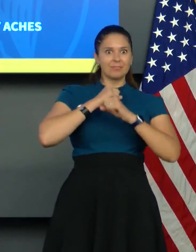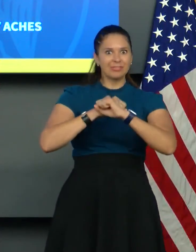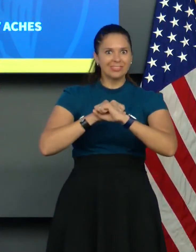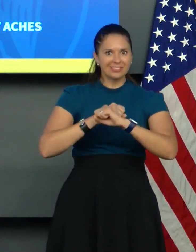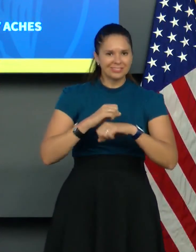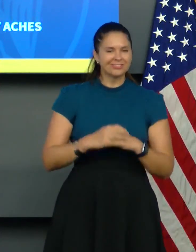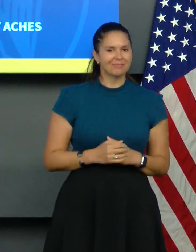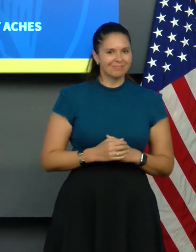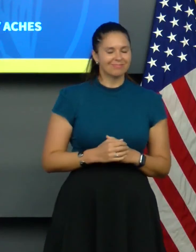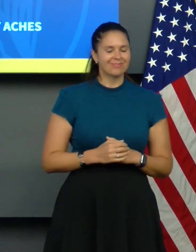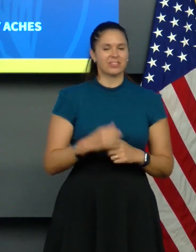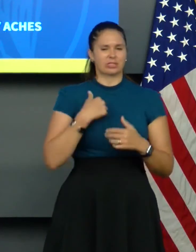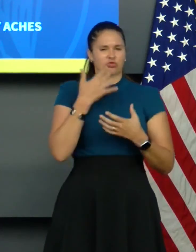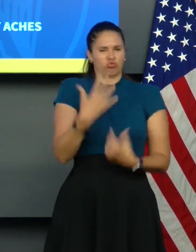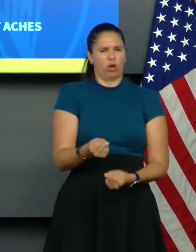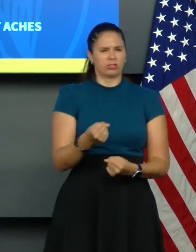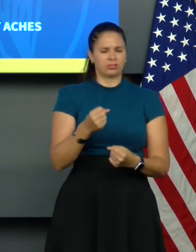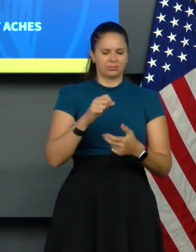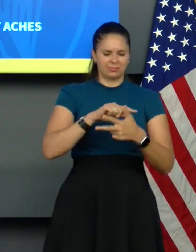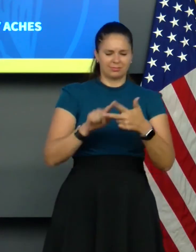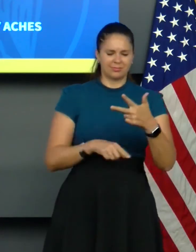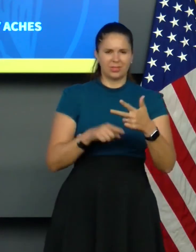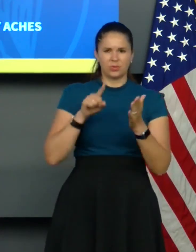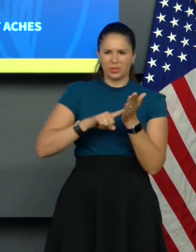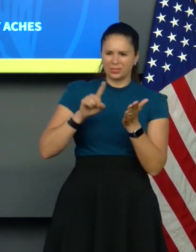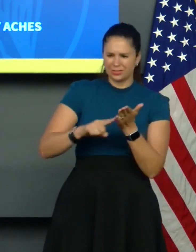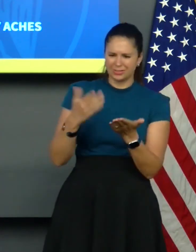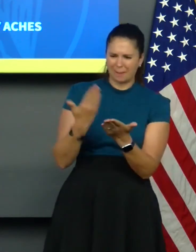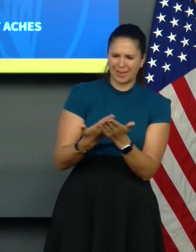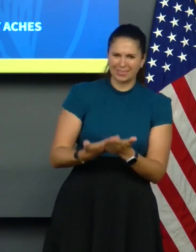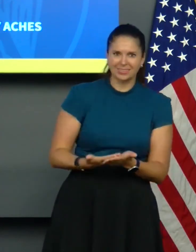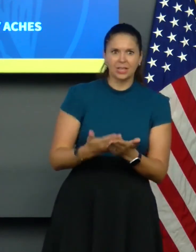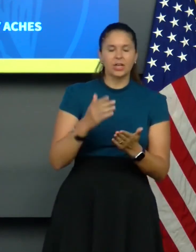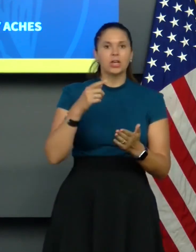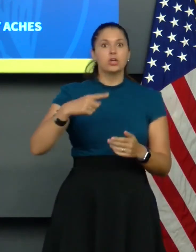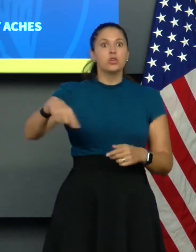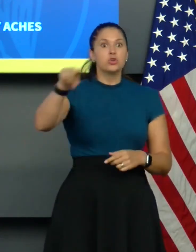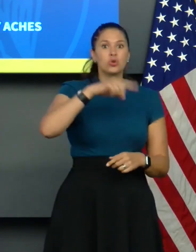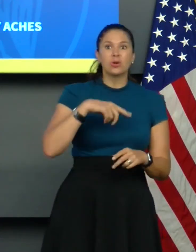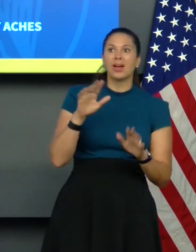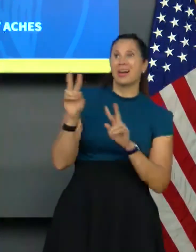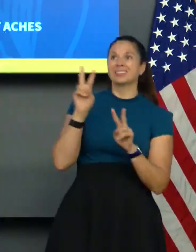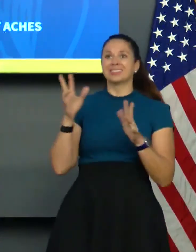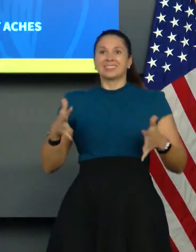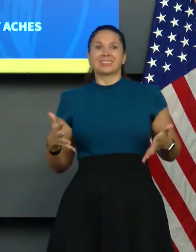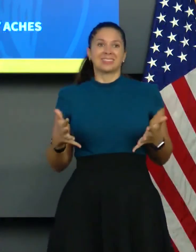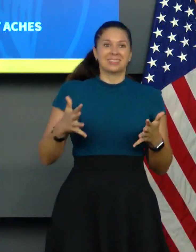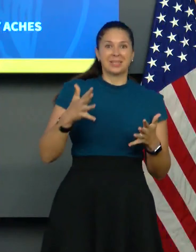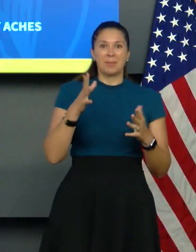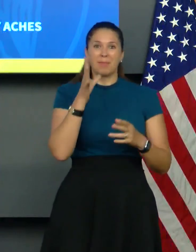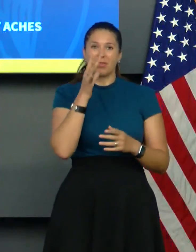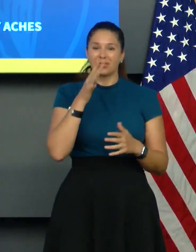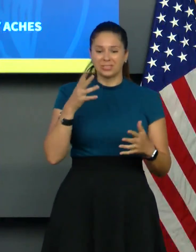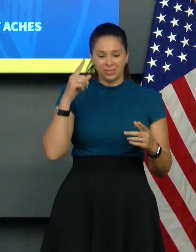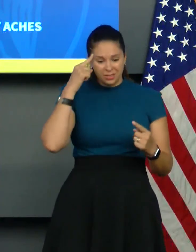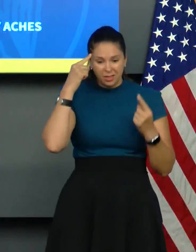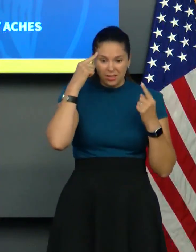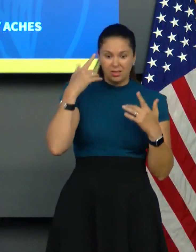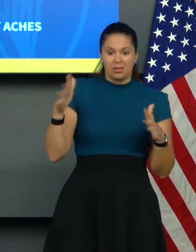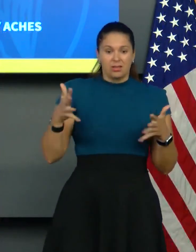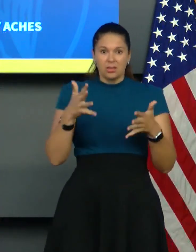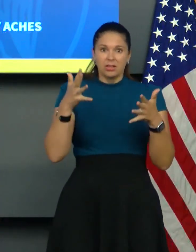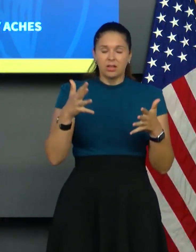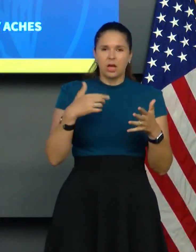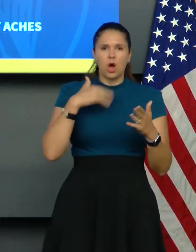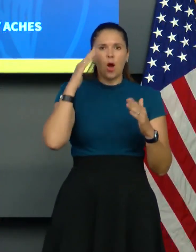I trust that this research-based information settles the hearts and minds of all of you mama bears out there that are